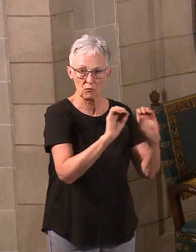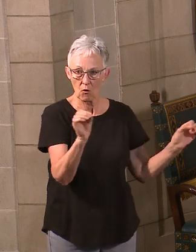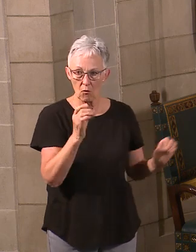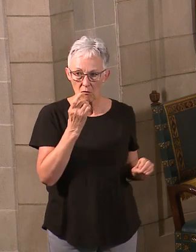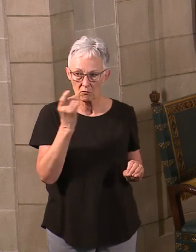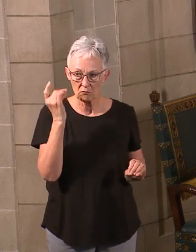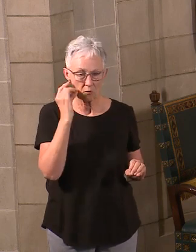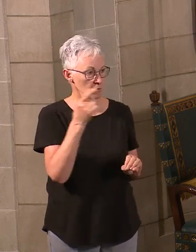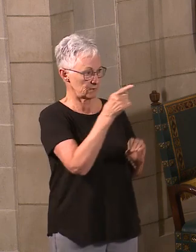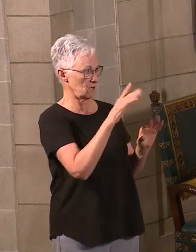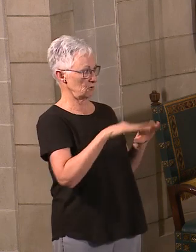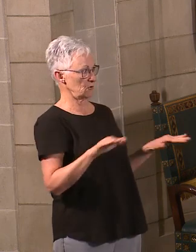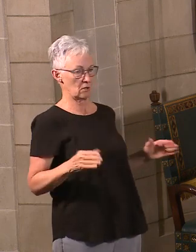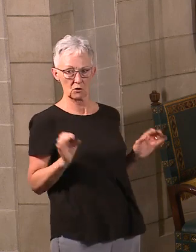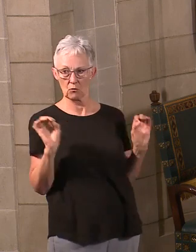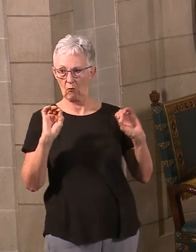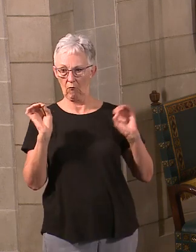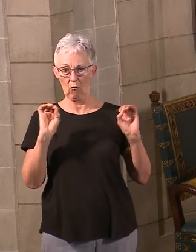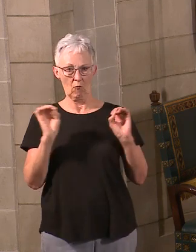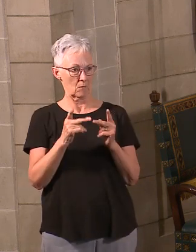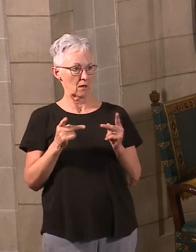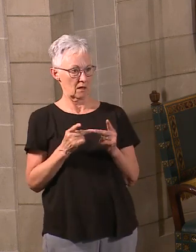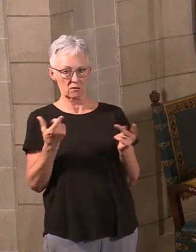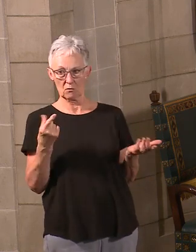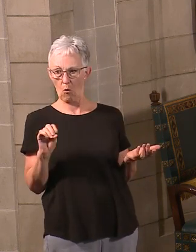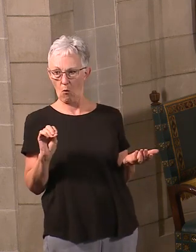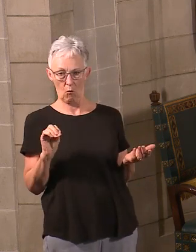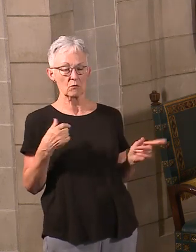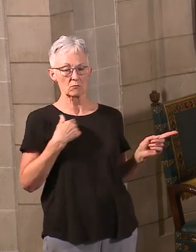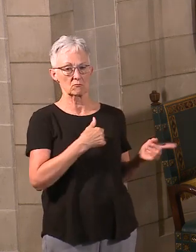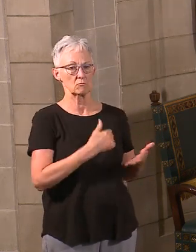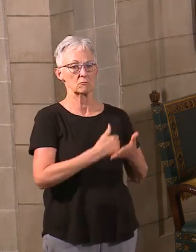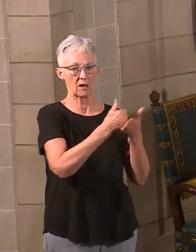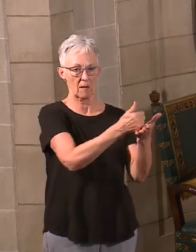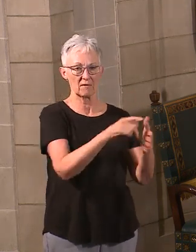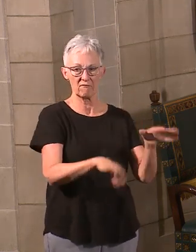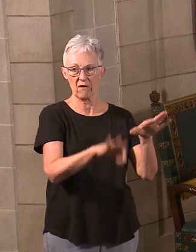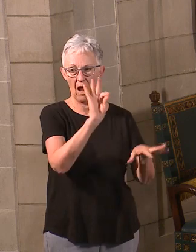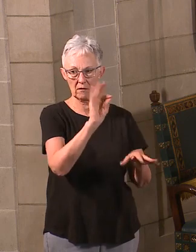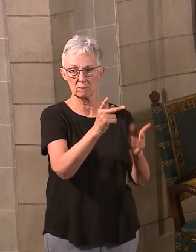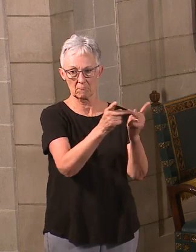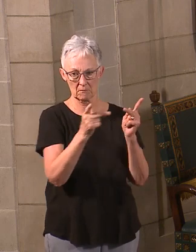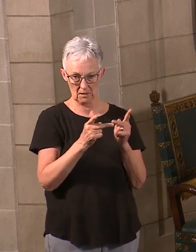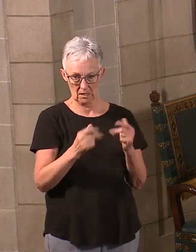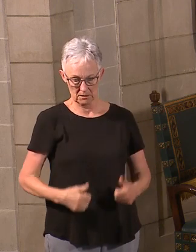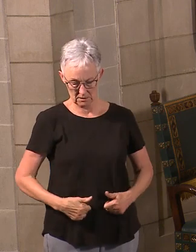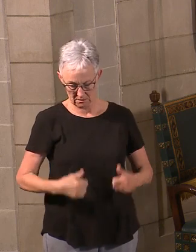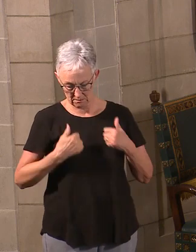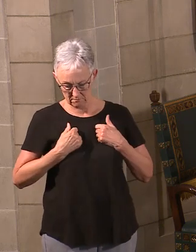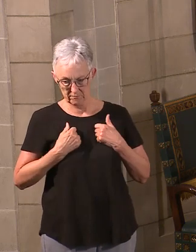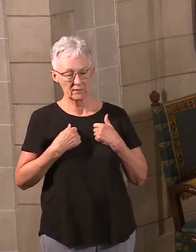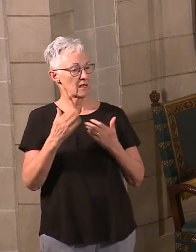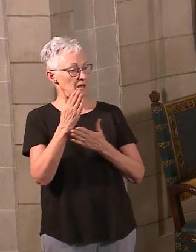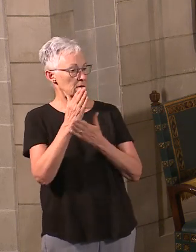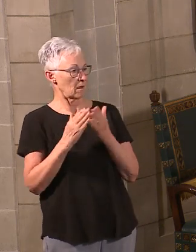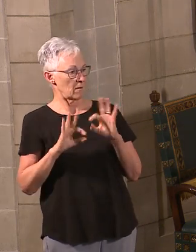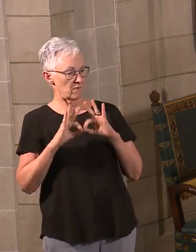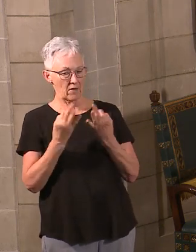youth to ensure housing is provided. Families may also experience an extreme financial hardship at this time.